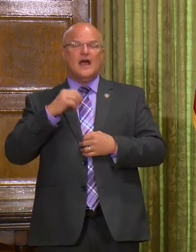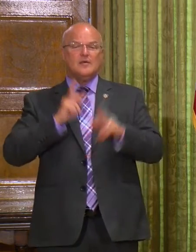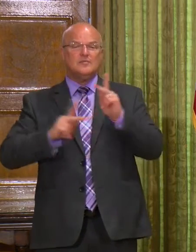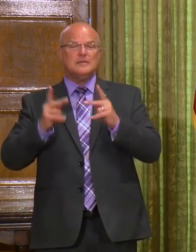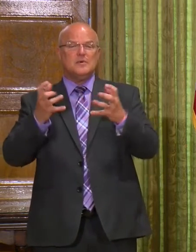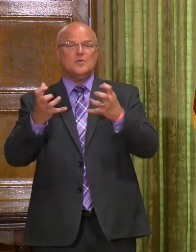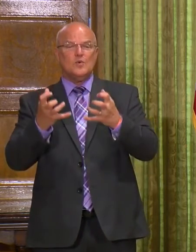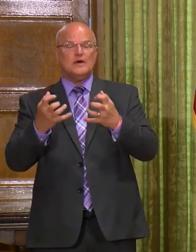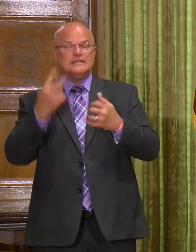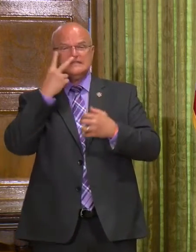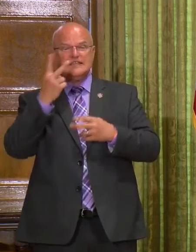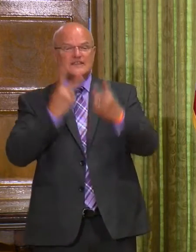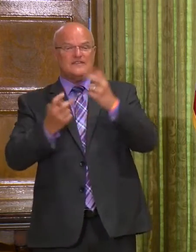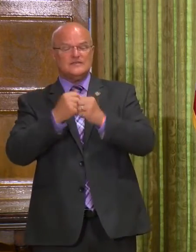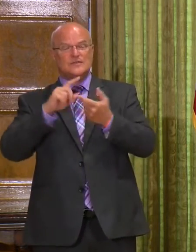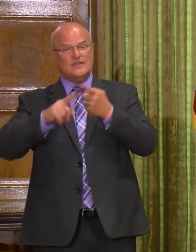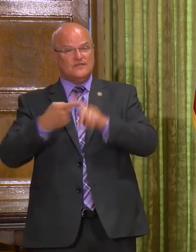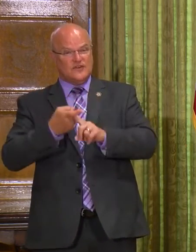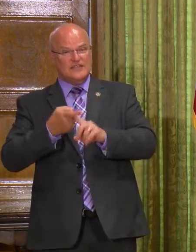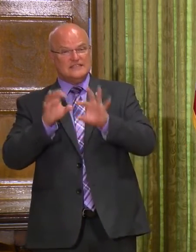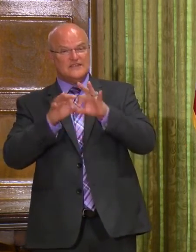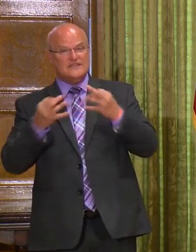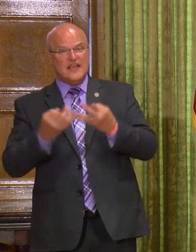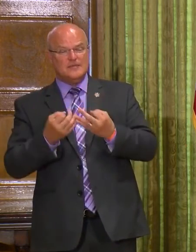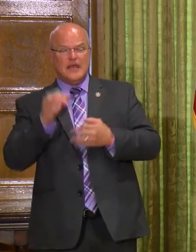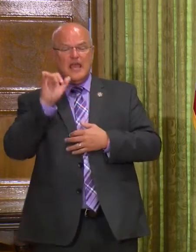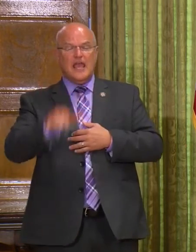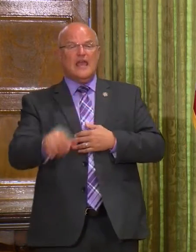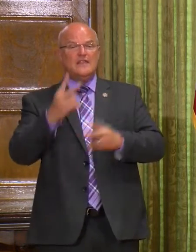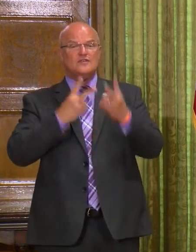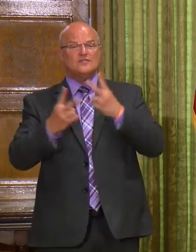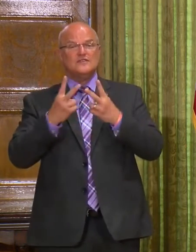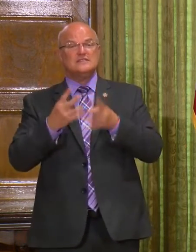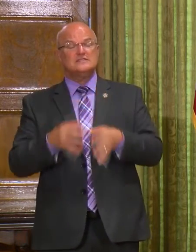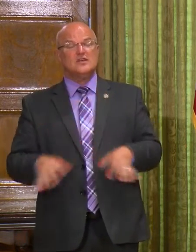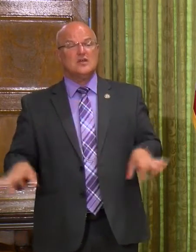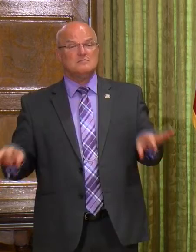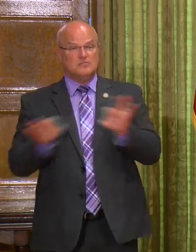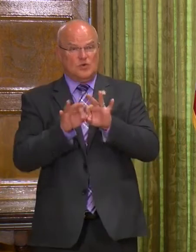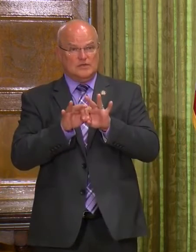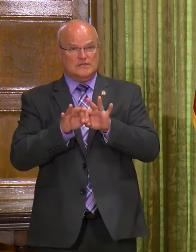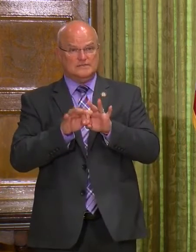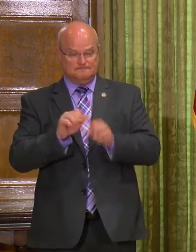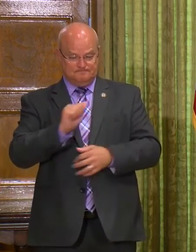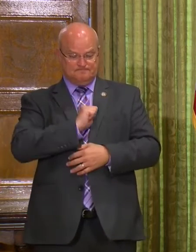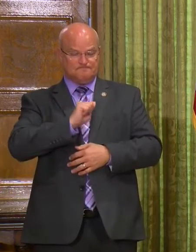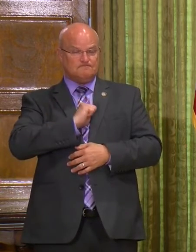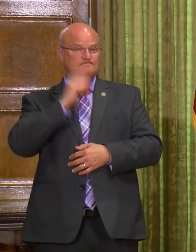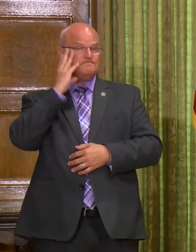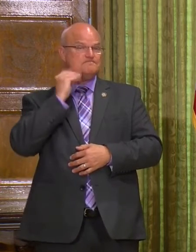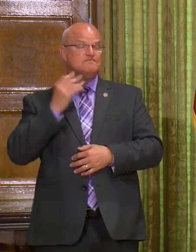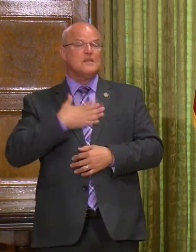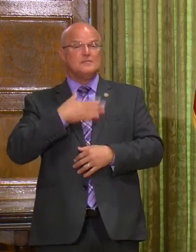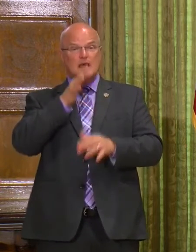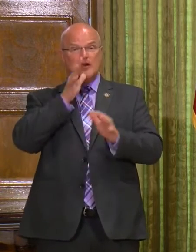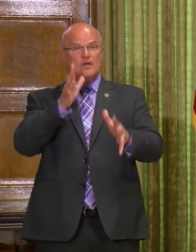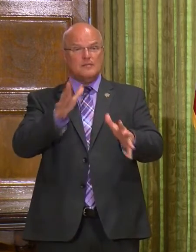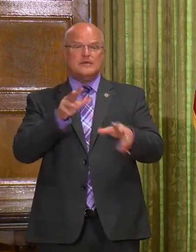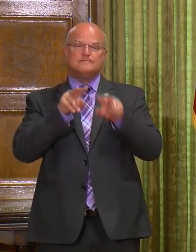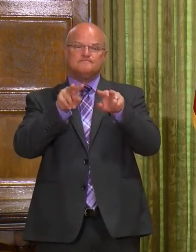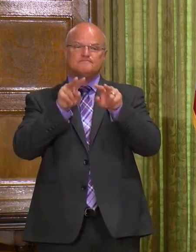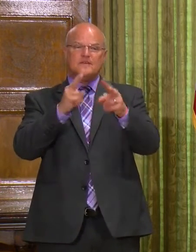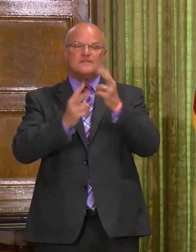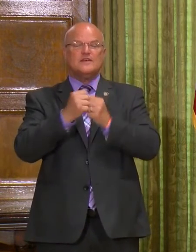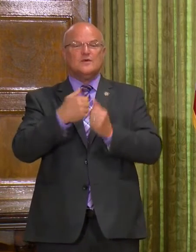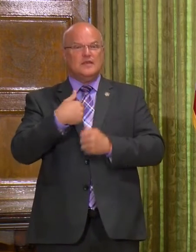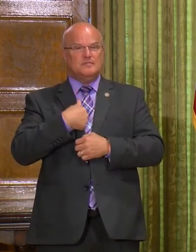to visits with these people, and I don't have to tell you that those visits really matter. I know from my own experience, my grandmother looks forward to